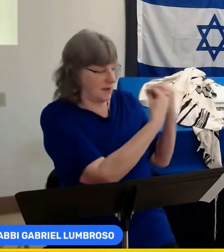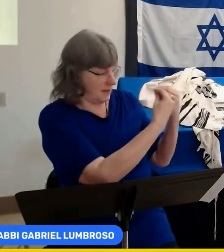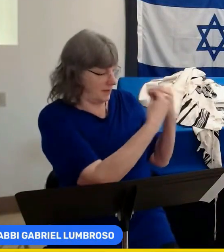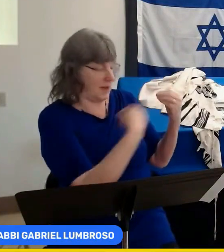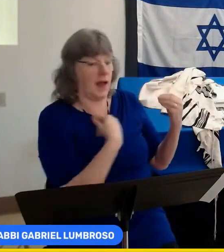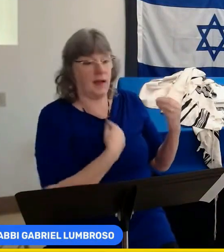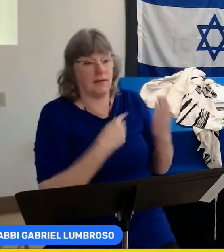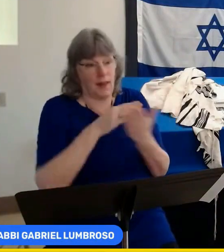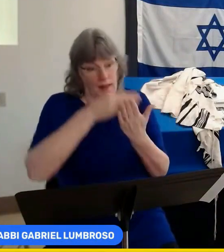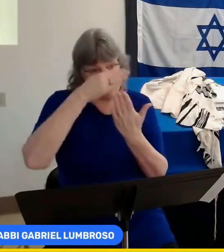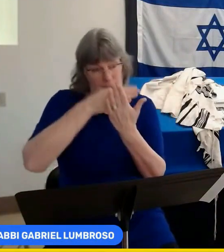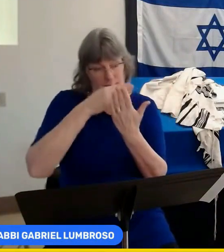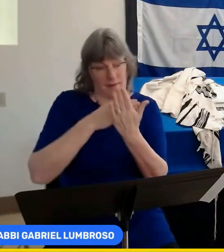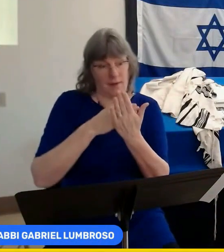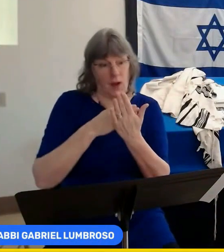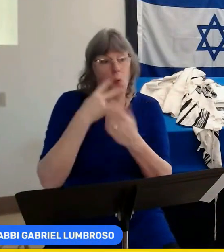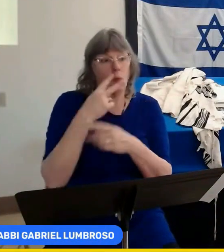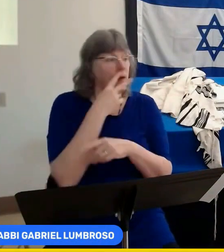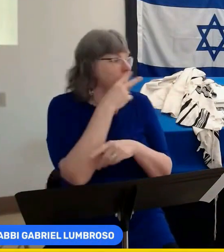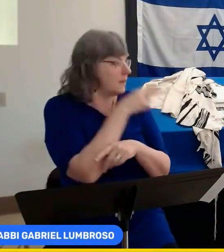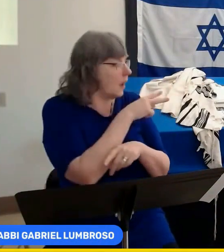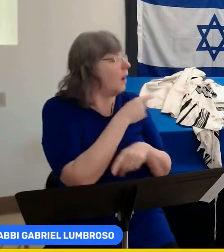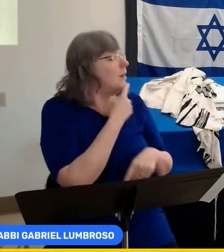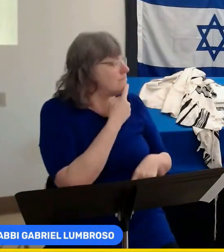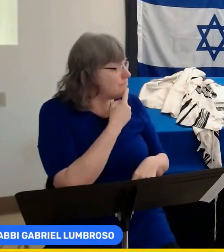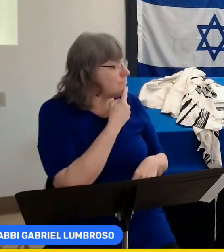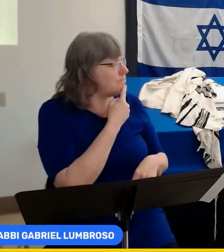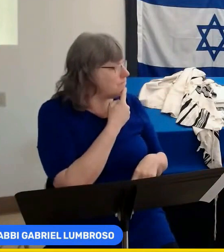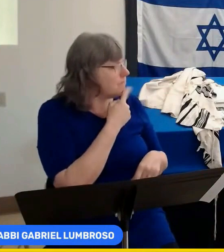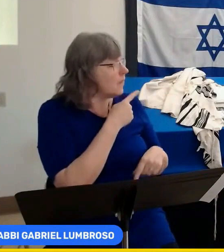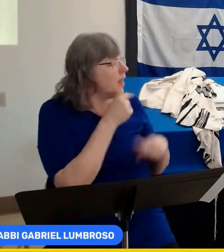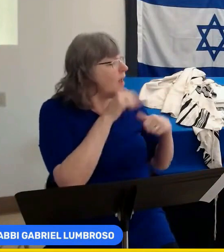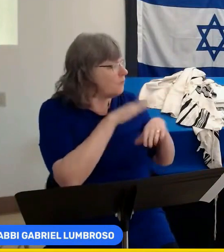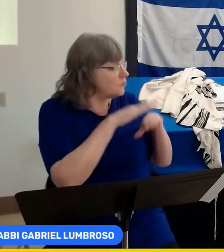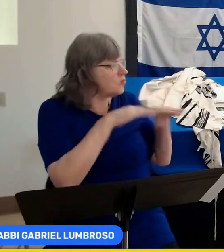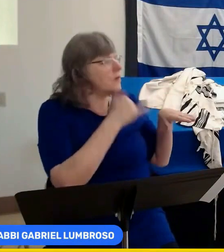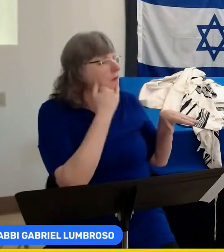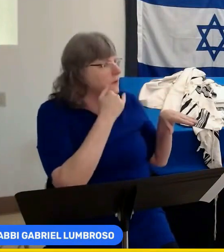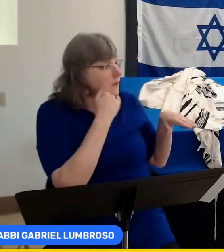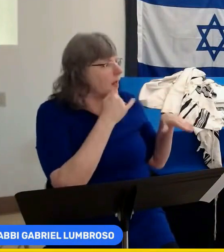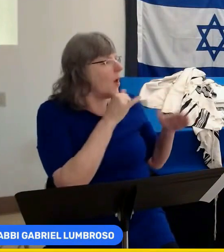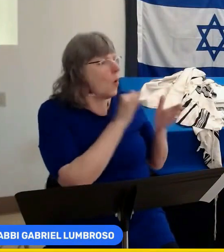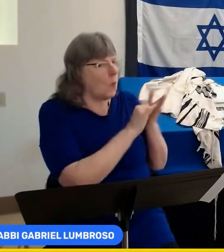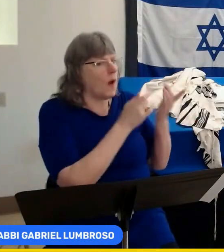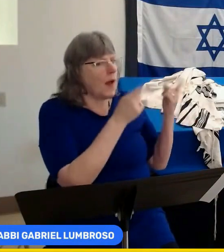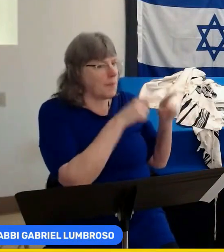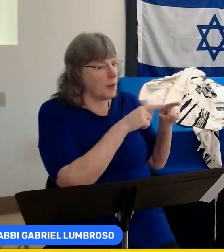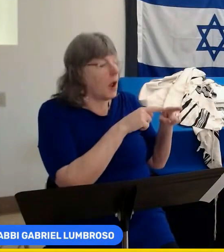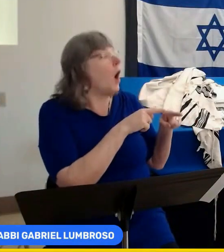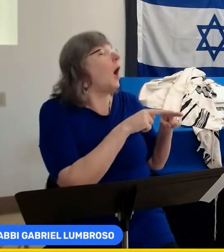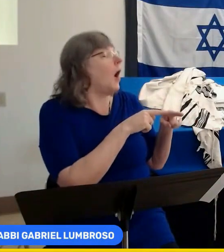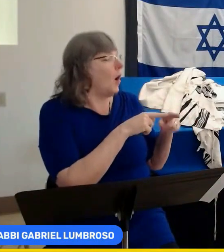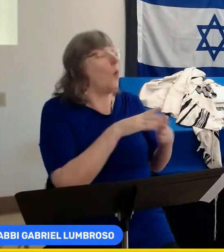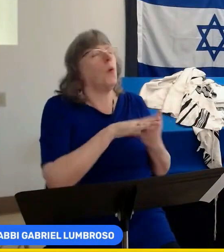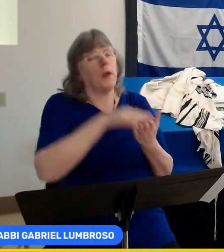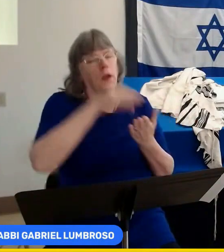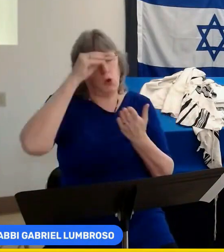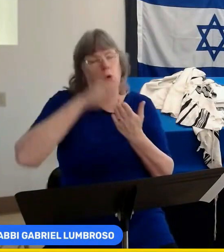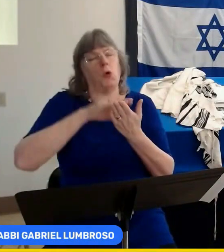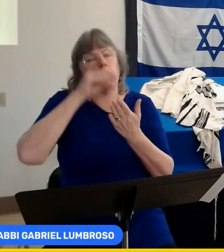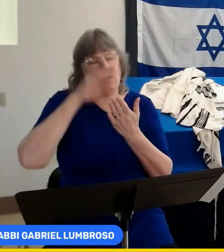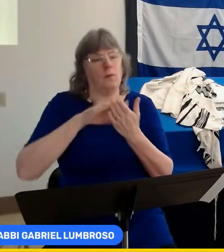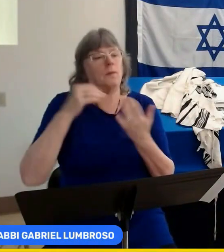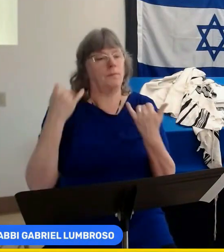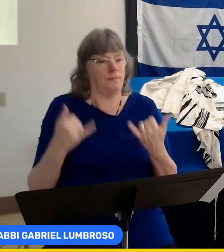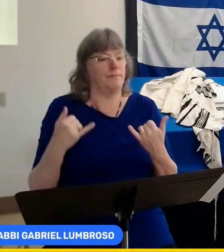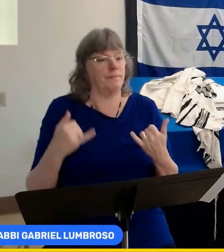We're supposed to draw lessons. It's actually the reason why they did it for us who are living at the